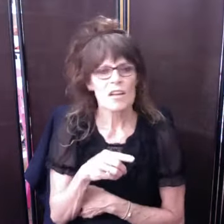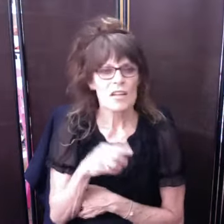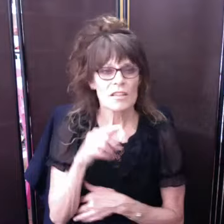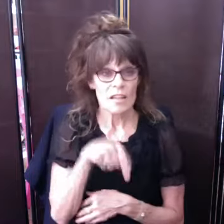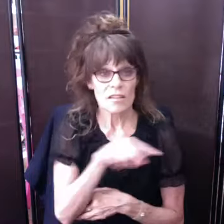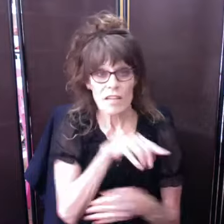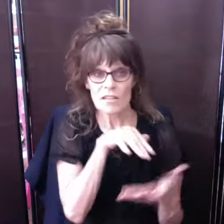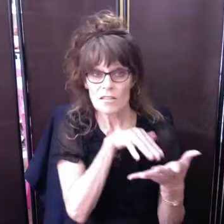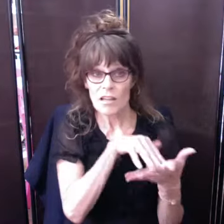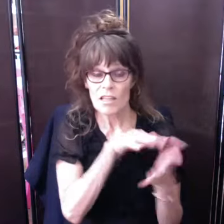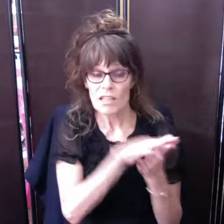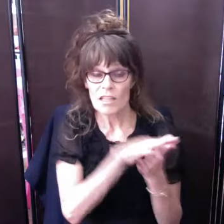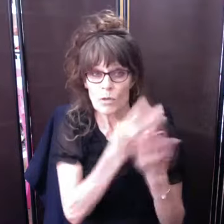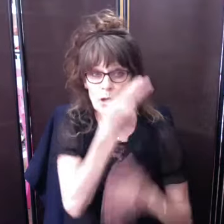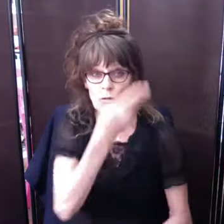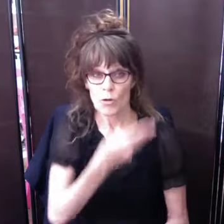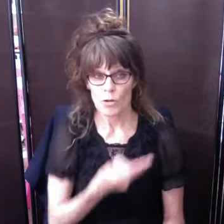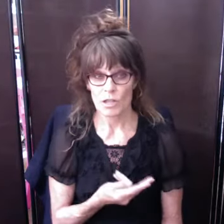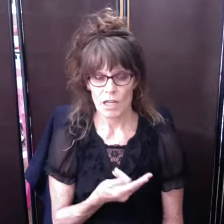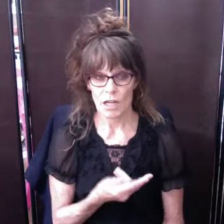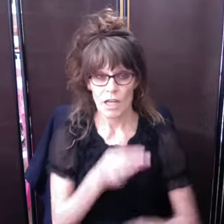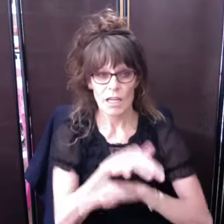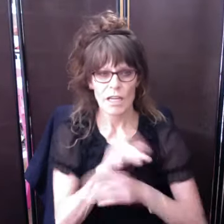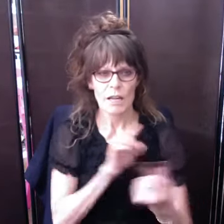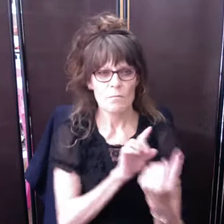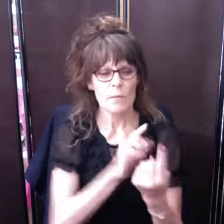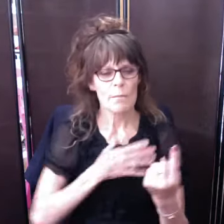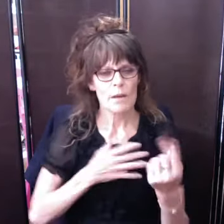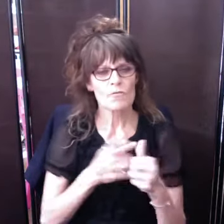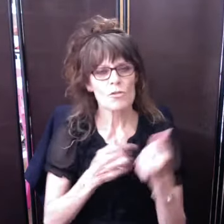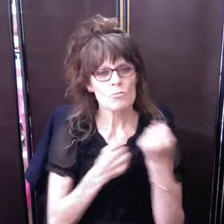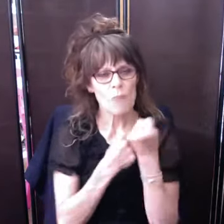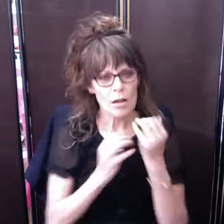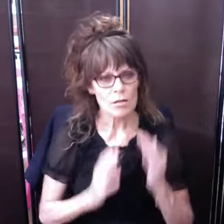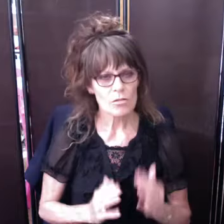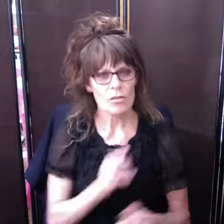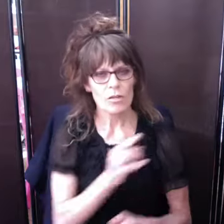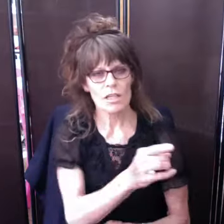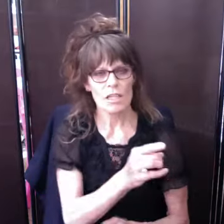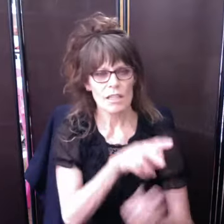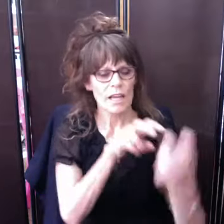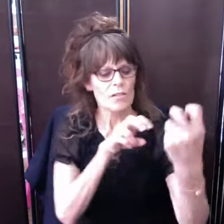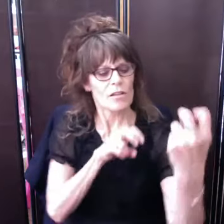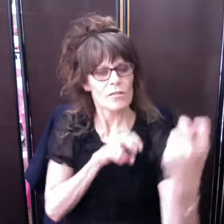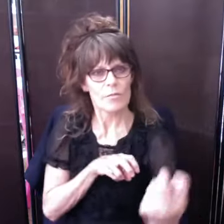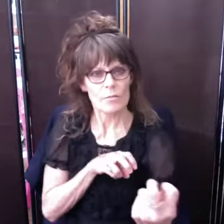on Thursday night. And that's where I met my first sponsor. He sat across a picnic table from me, and he spent about an hour, hour